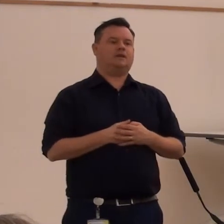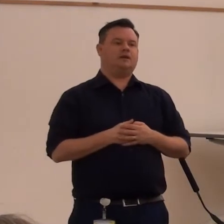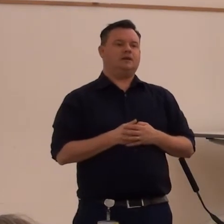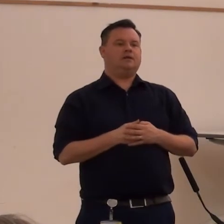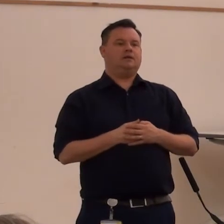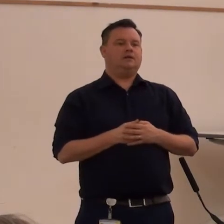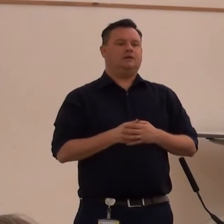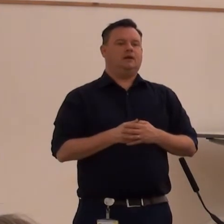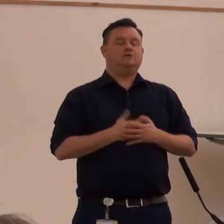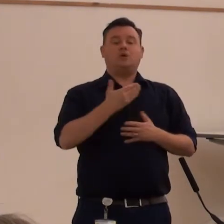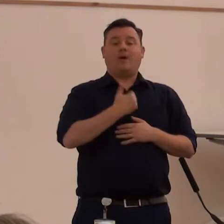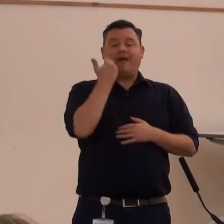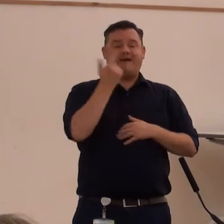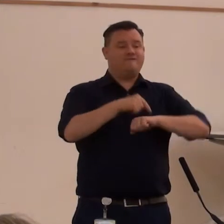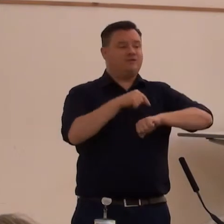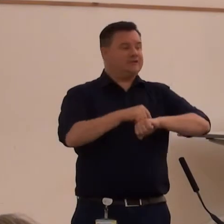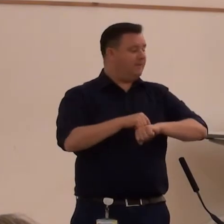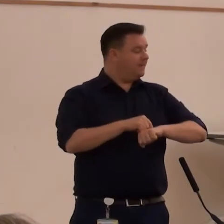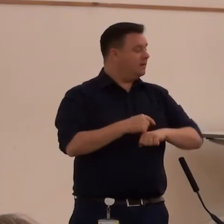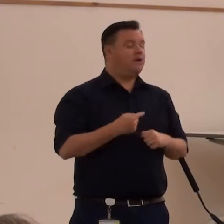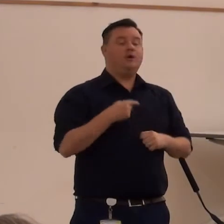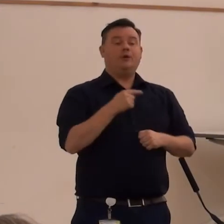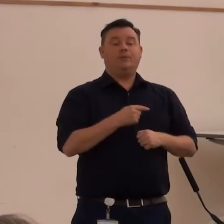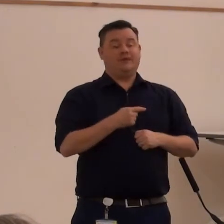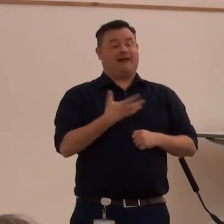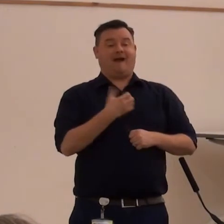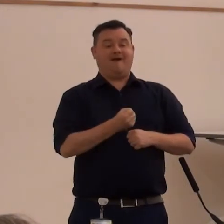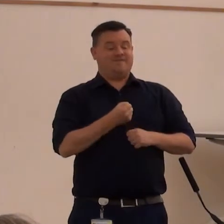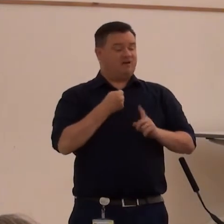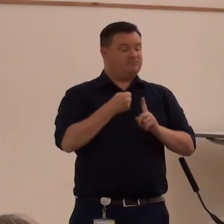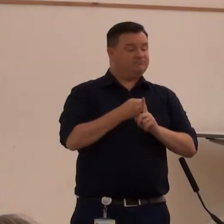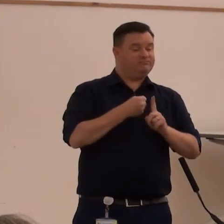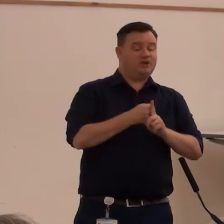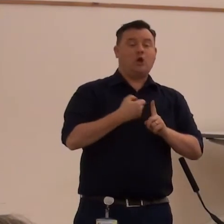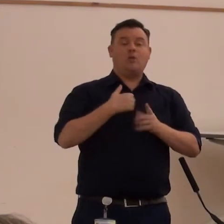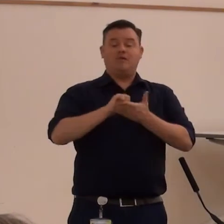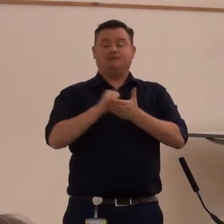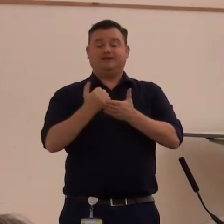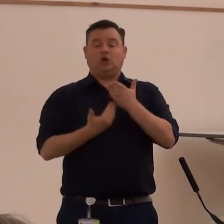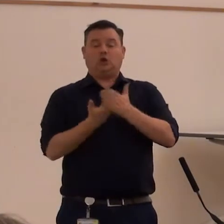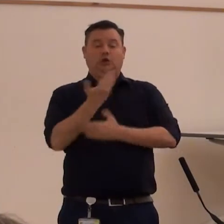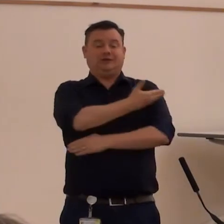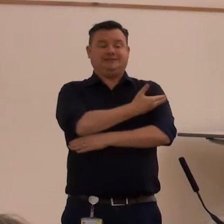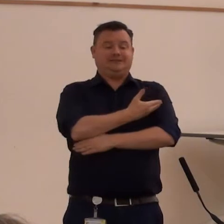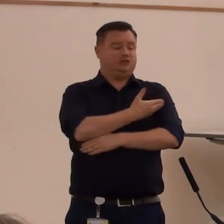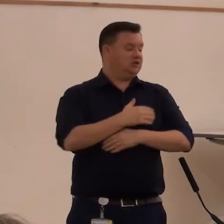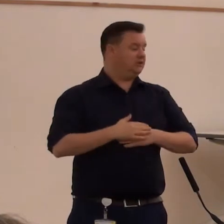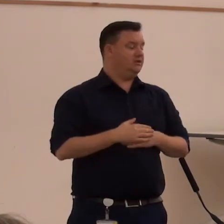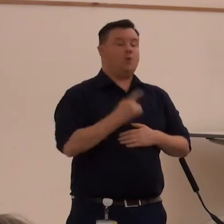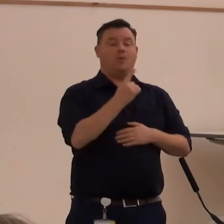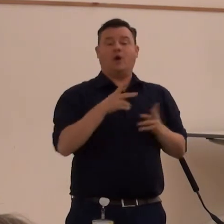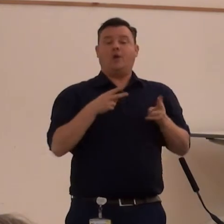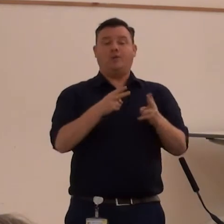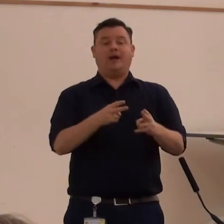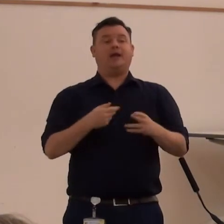So that was every time, decided every time we had an action, we printed a new t-shirt. And one of the ways in which